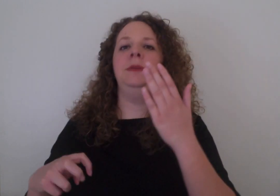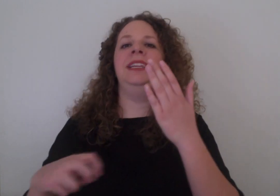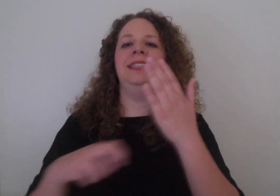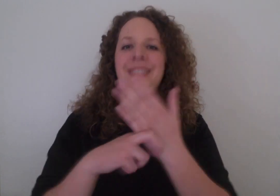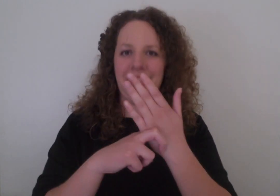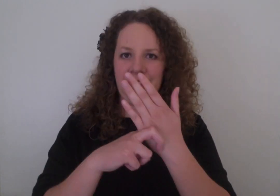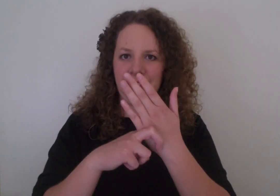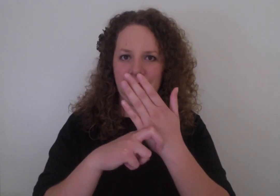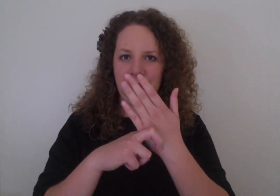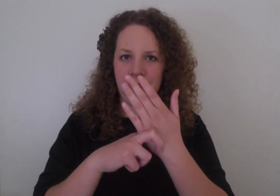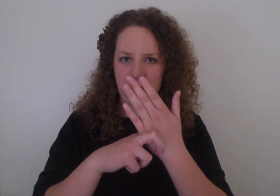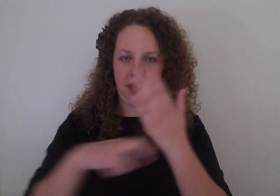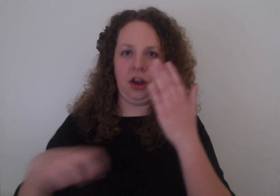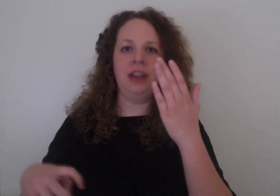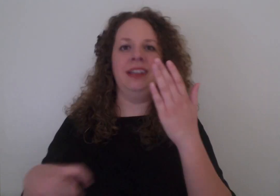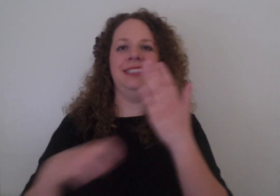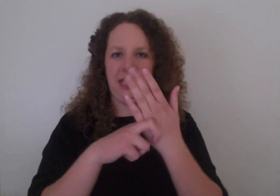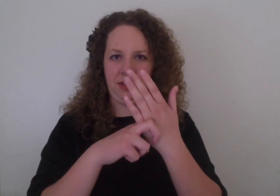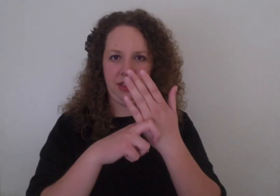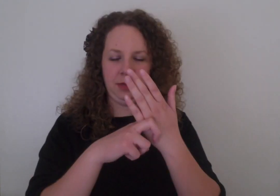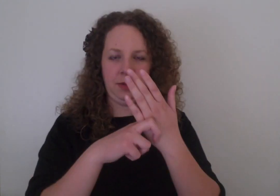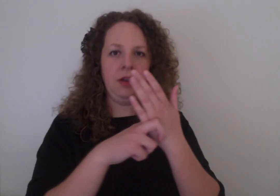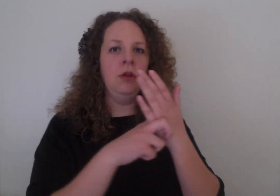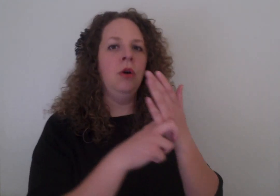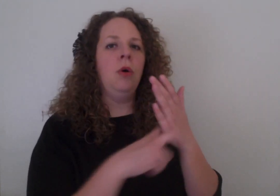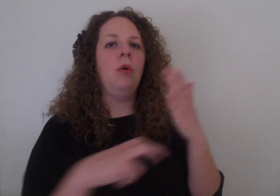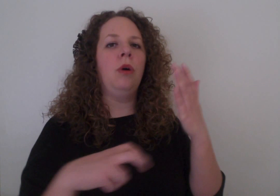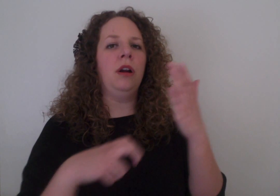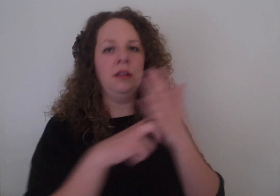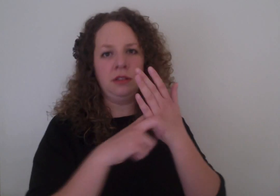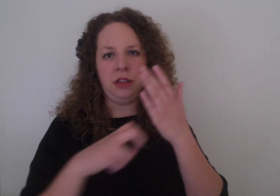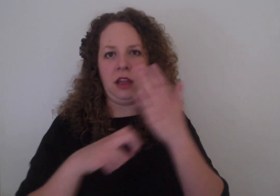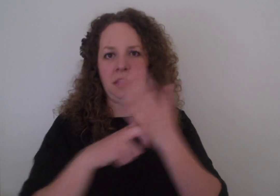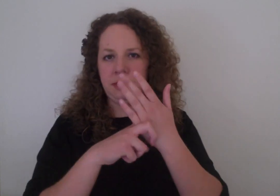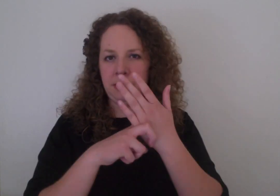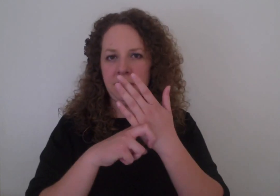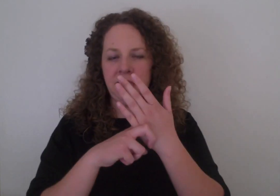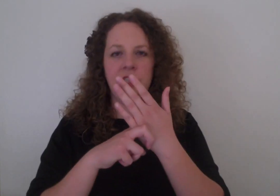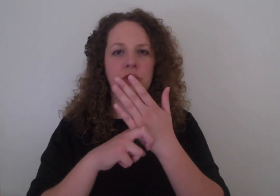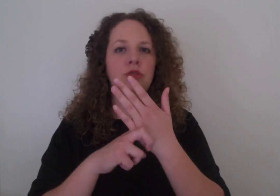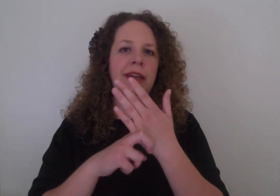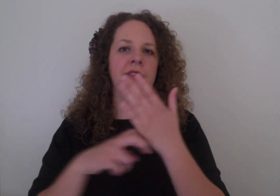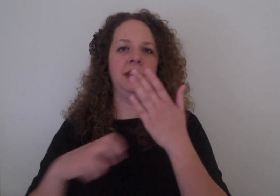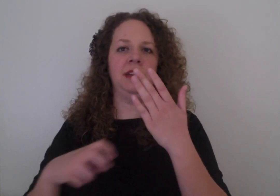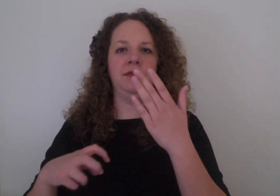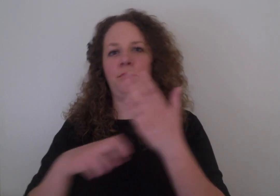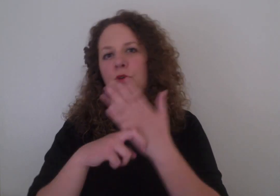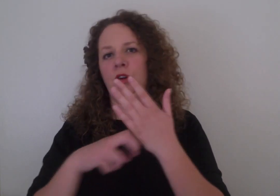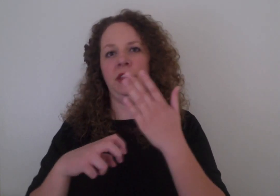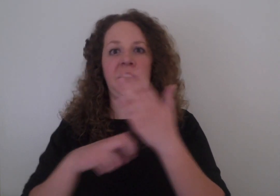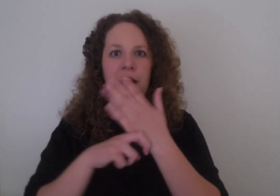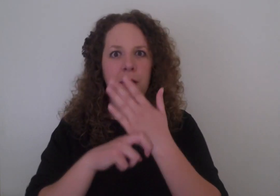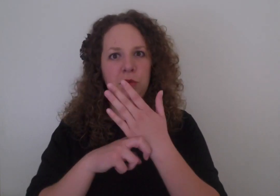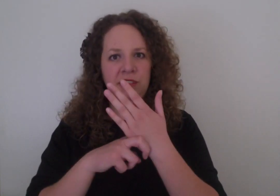speeding ticket, got a ticket this way, or sometimes I see it twice for like I got movie